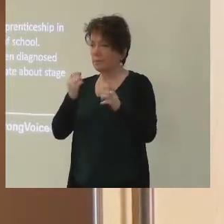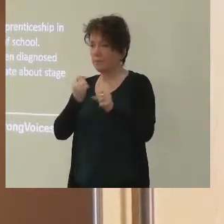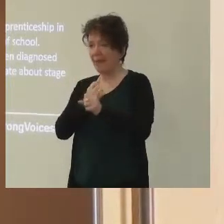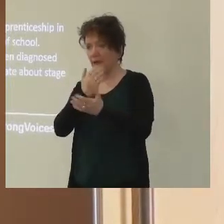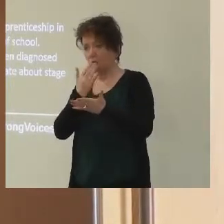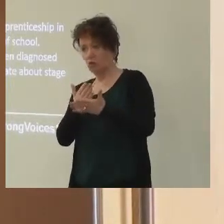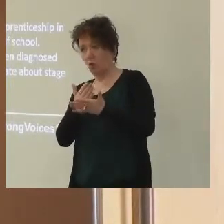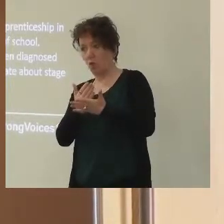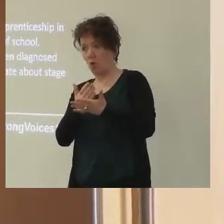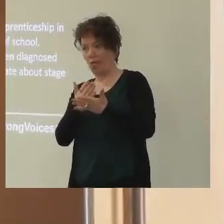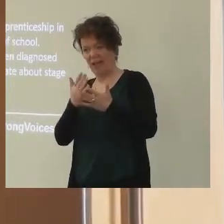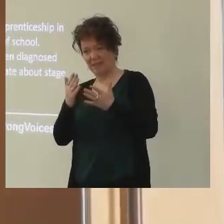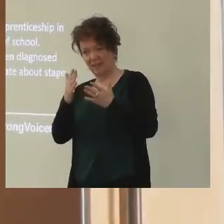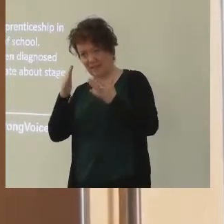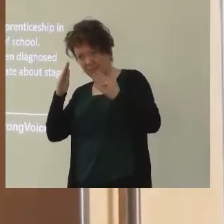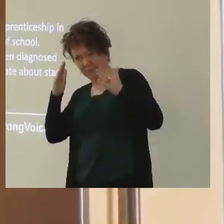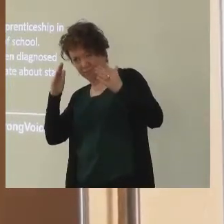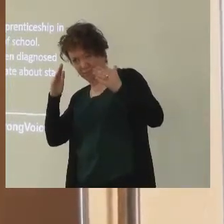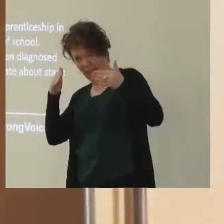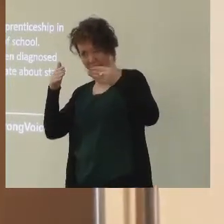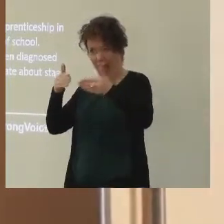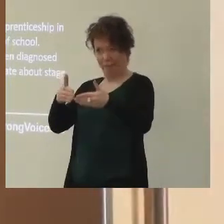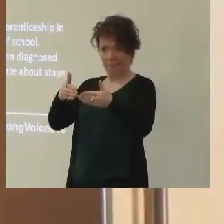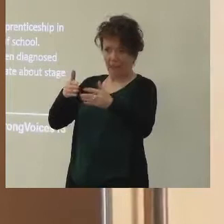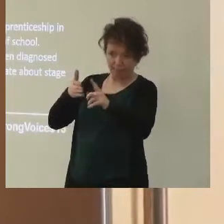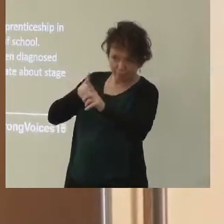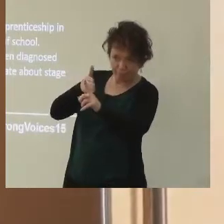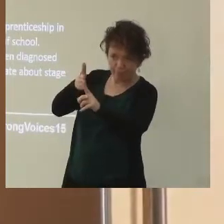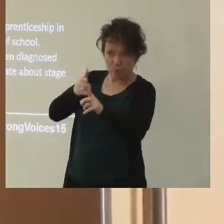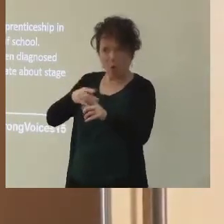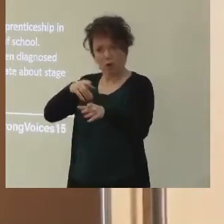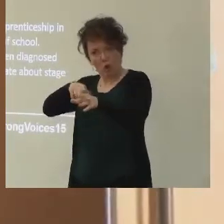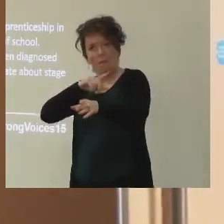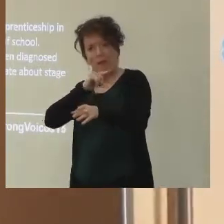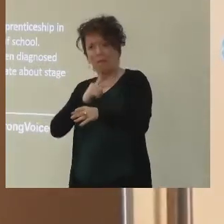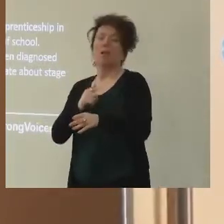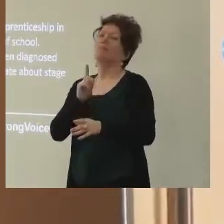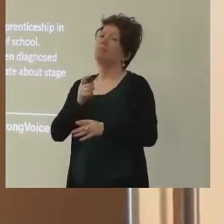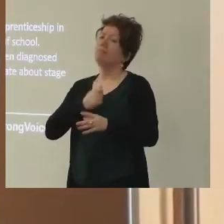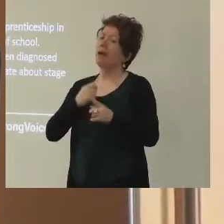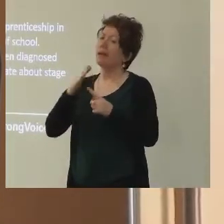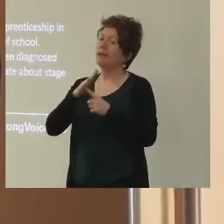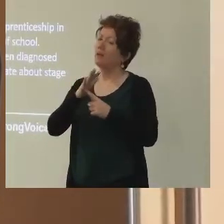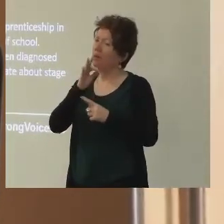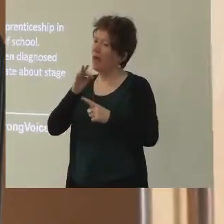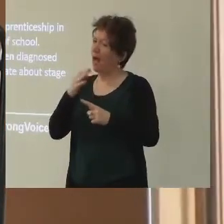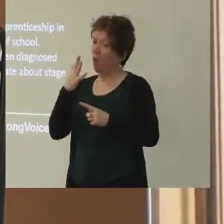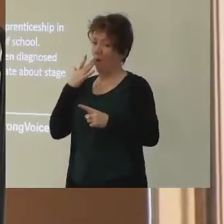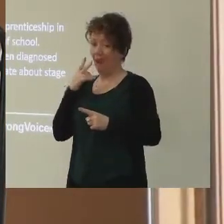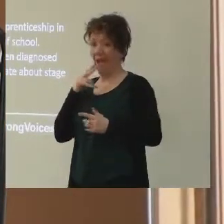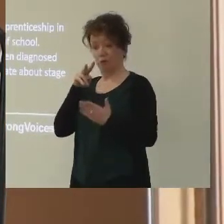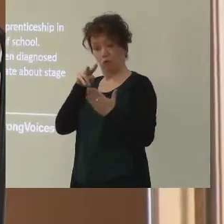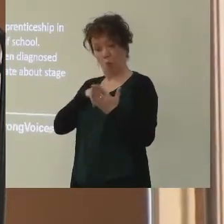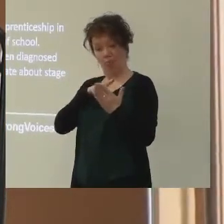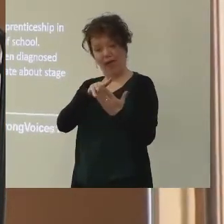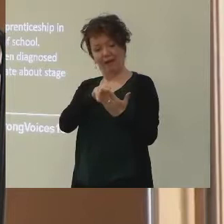young person focused. And I think that that's really important. That's one of the key questions that I had when I was looking through this, and